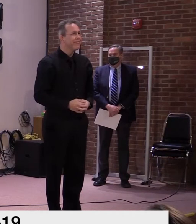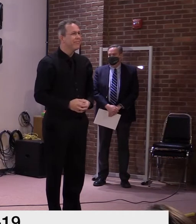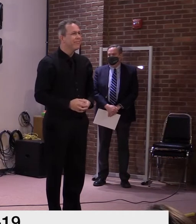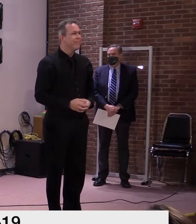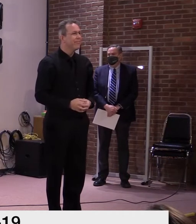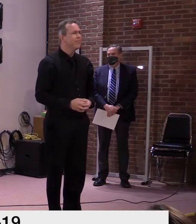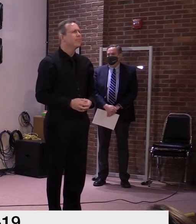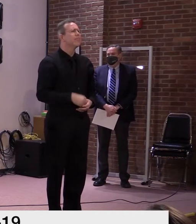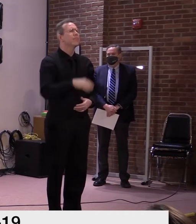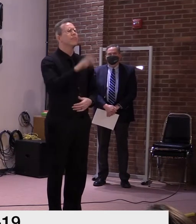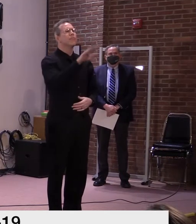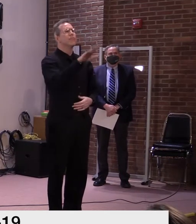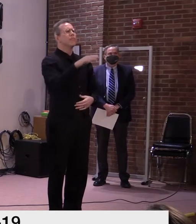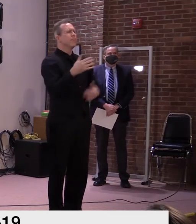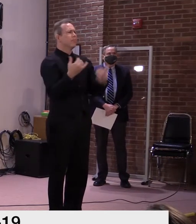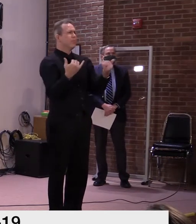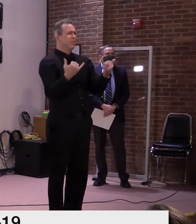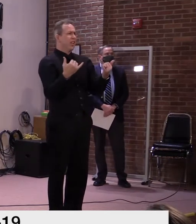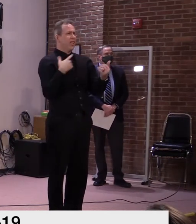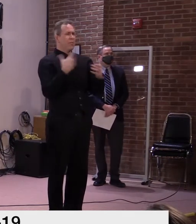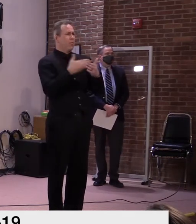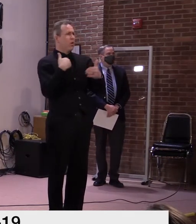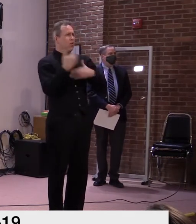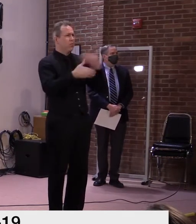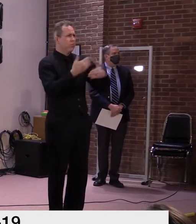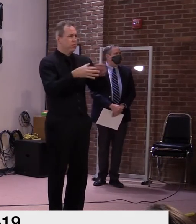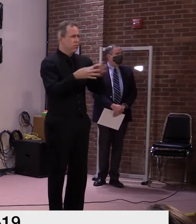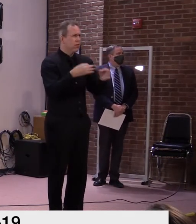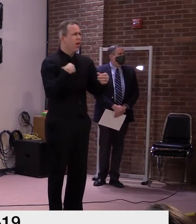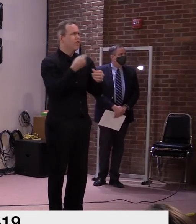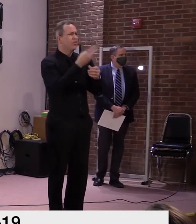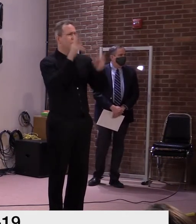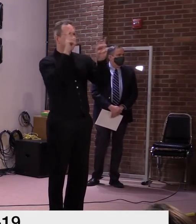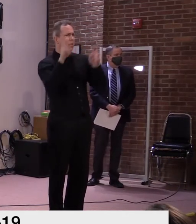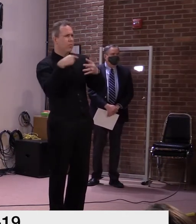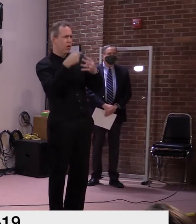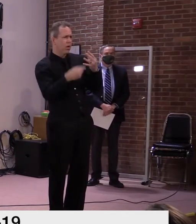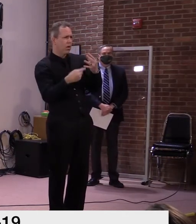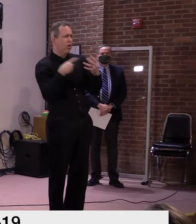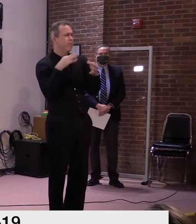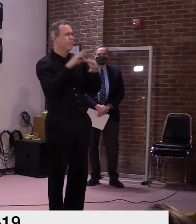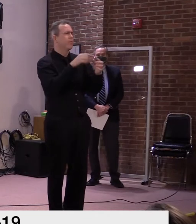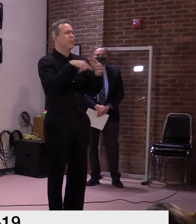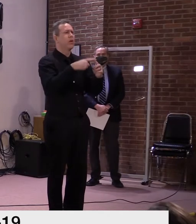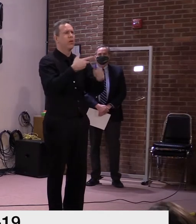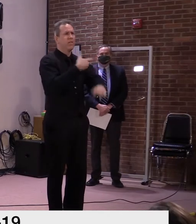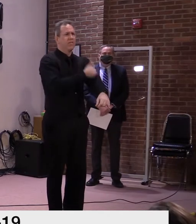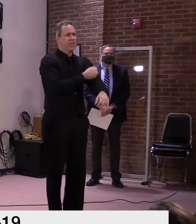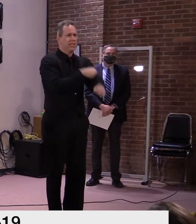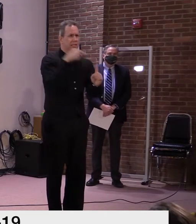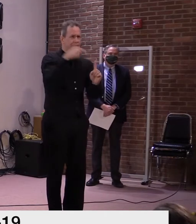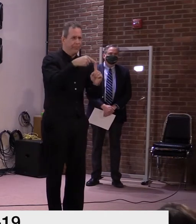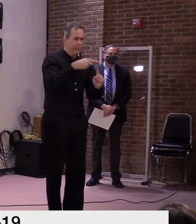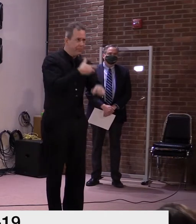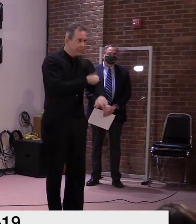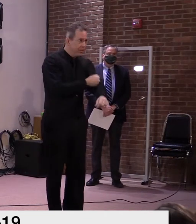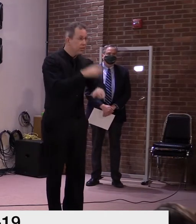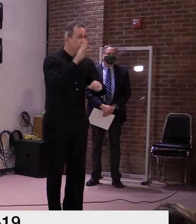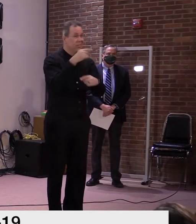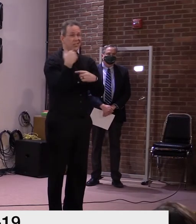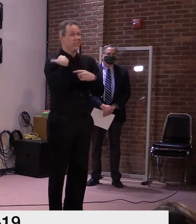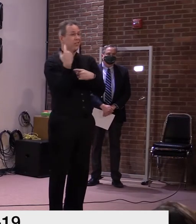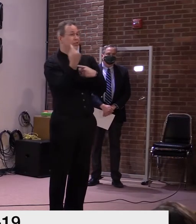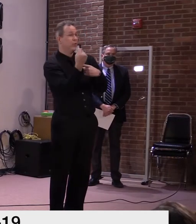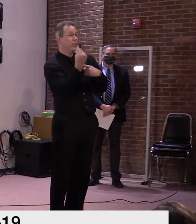Before we get to today's topic, I want to give a quick update on vaccines. As we announced on Tuesday, we opened up our next